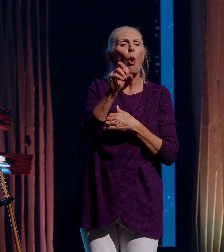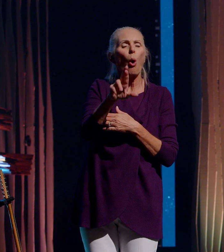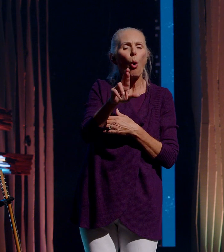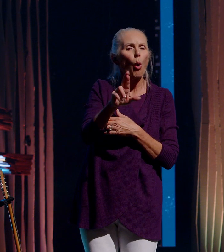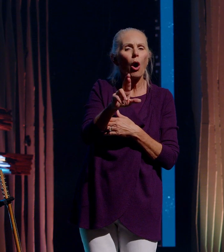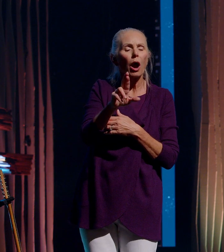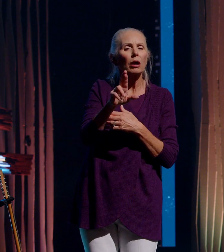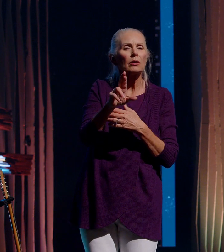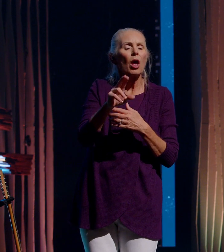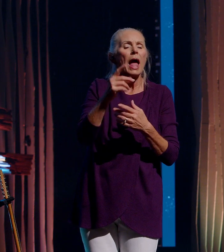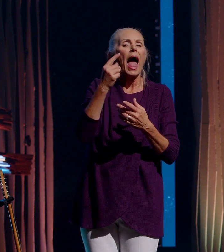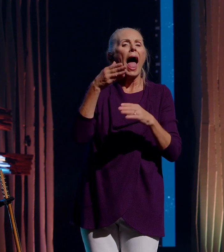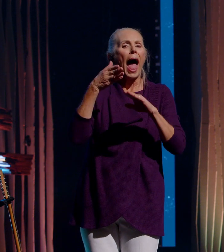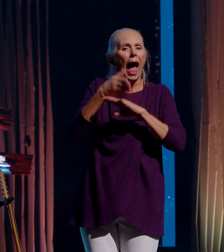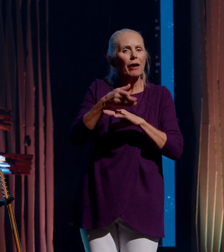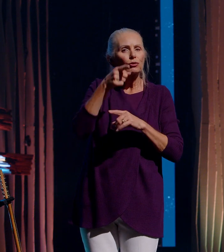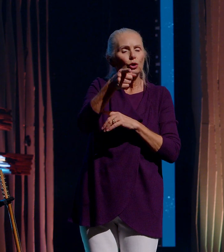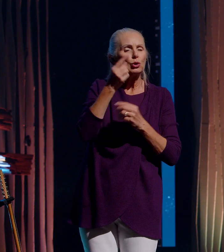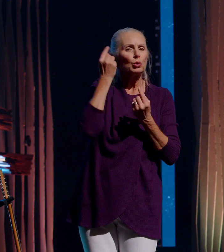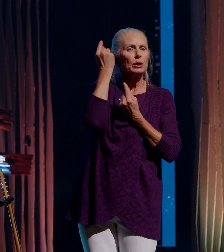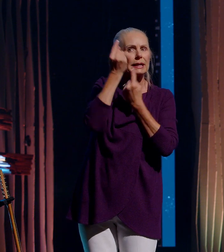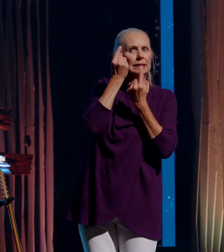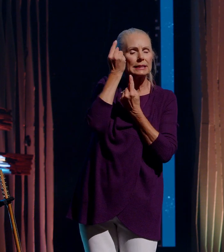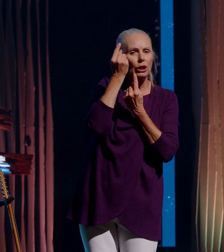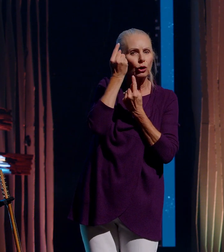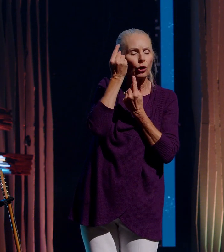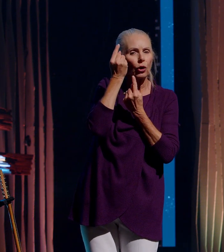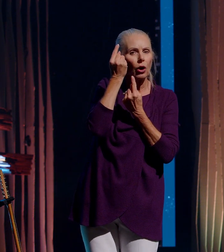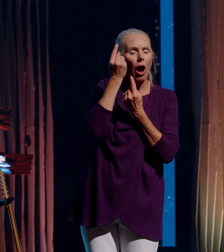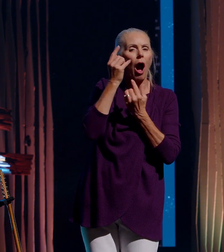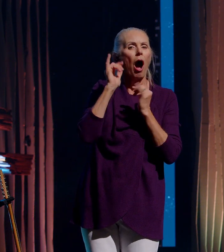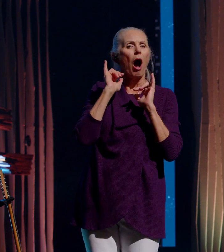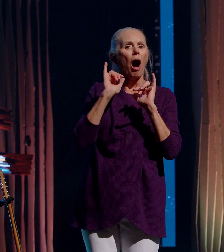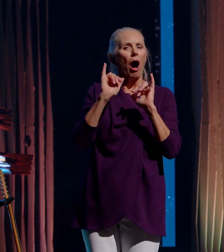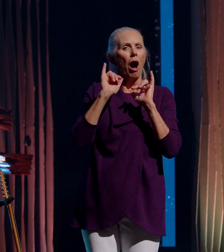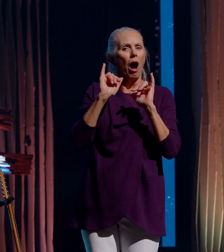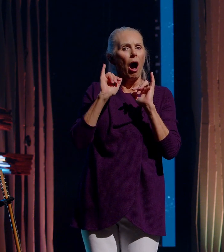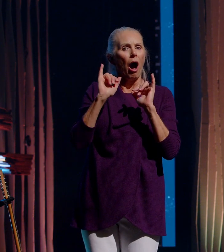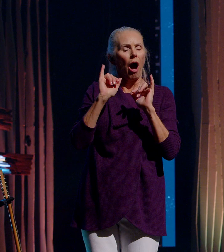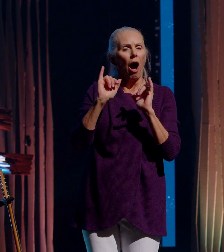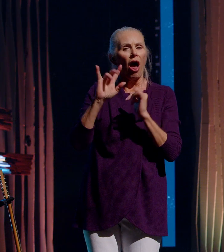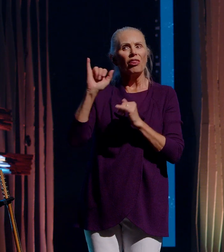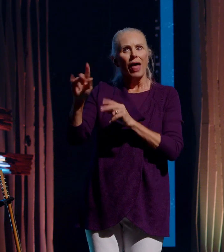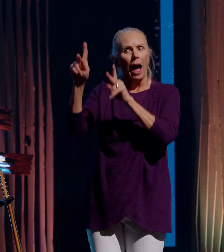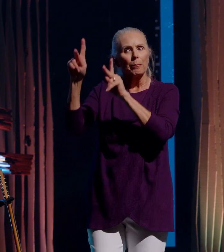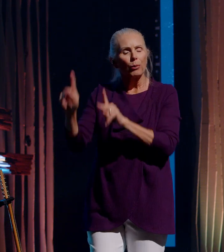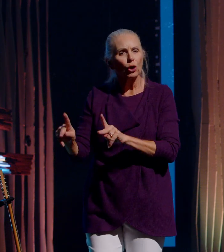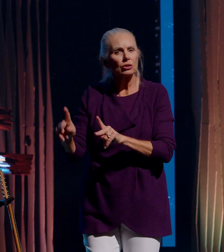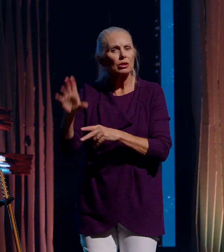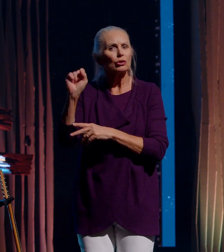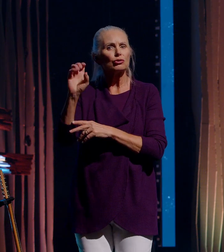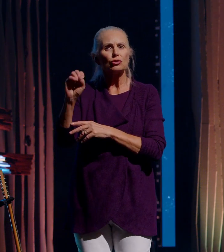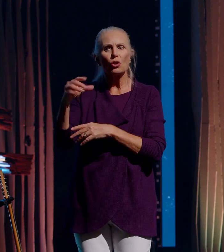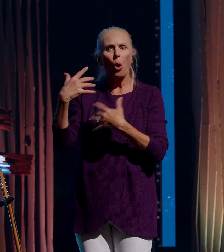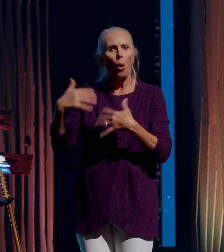you. And after considering these things, they can't help but simply be overwhelmed with gratitude and with thankfulness. Here's the thing. In